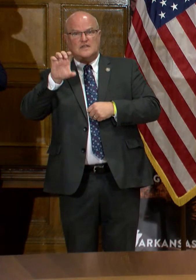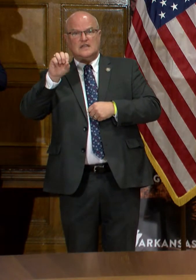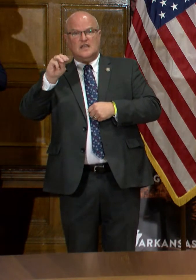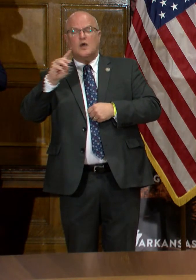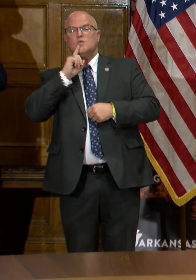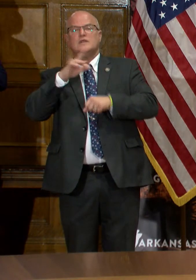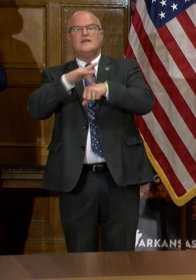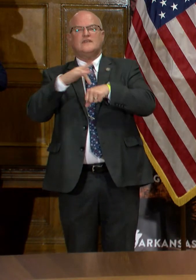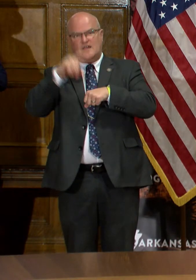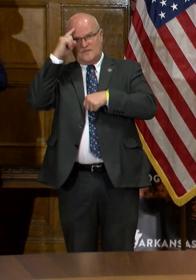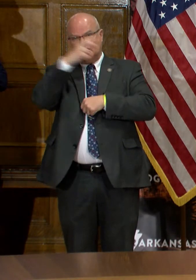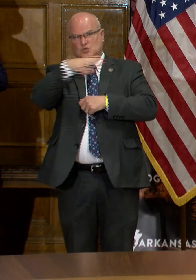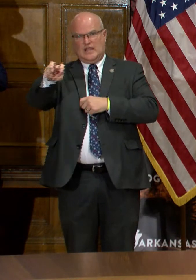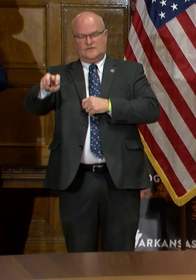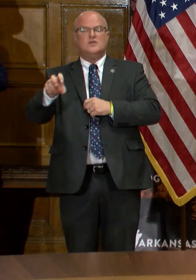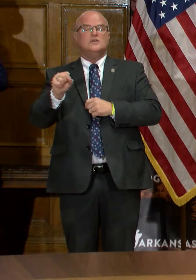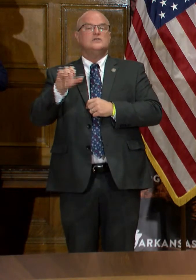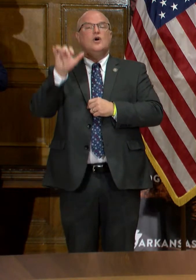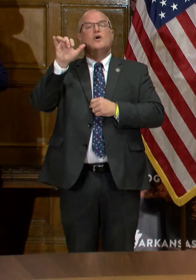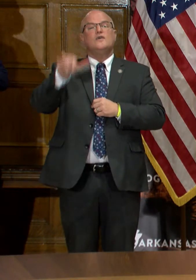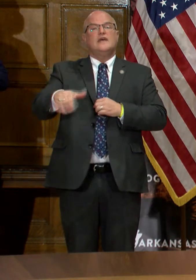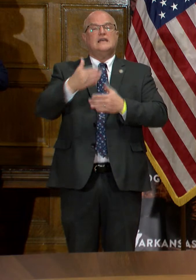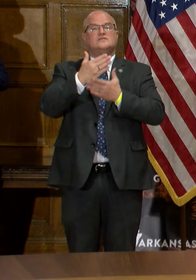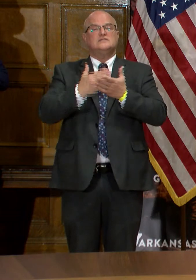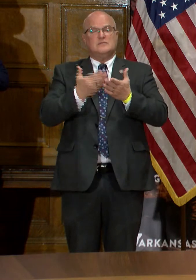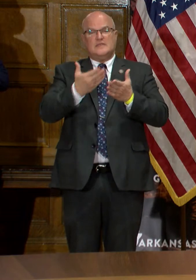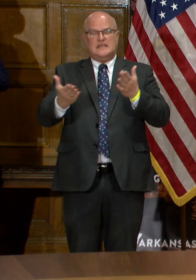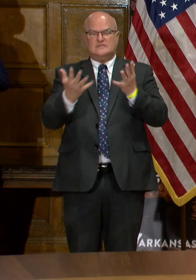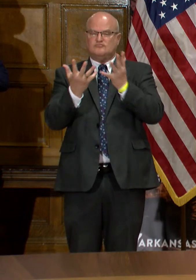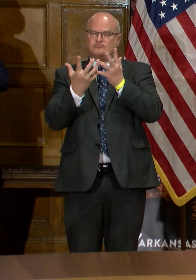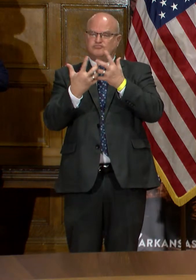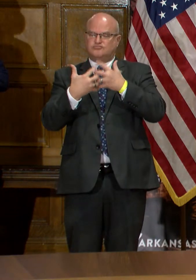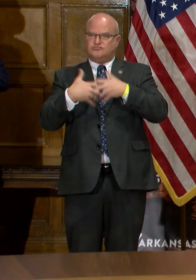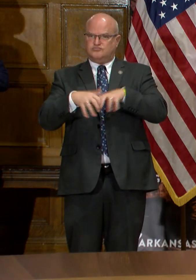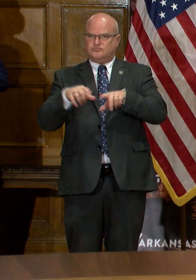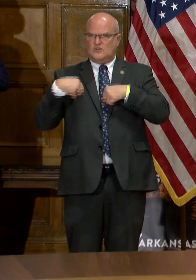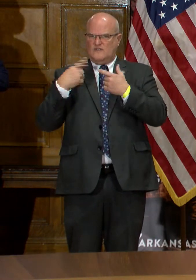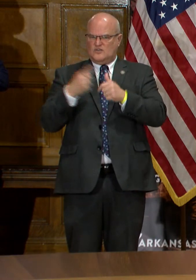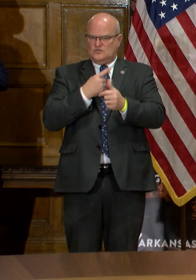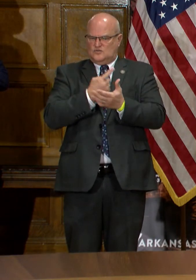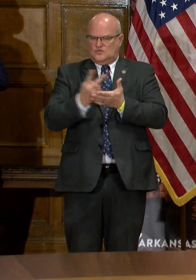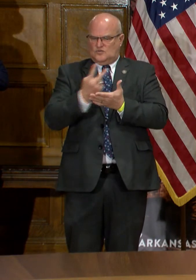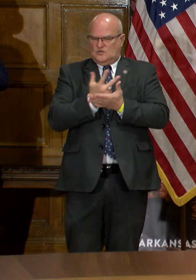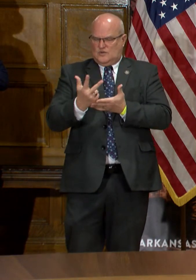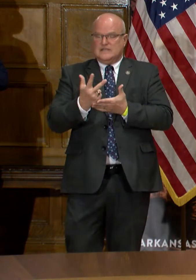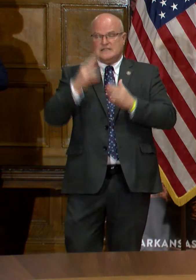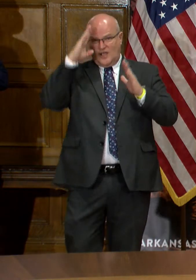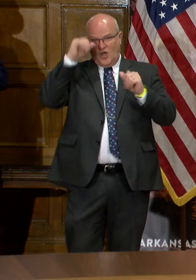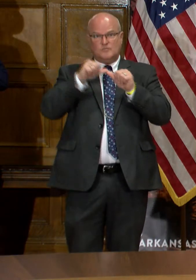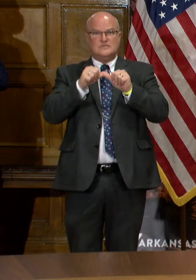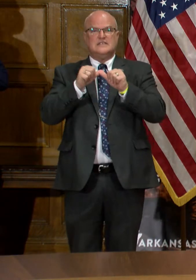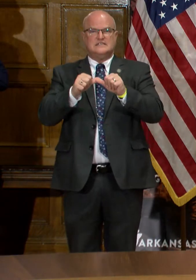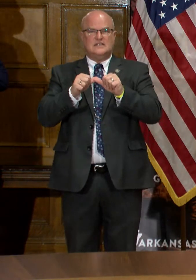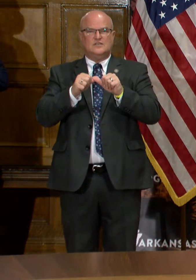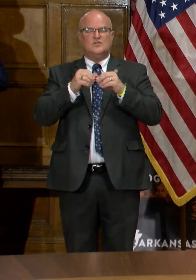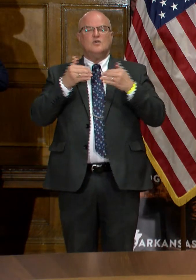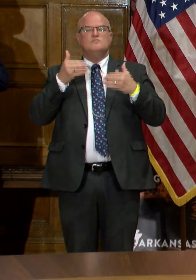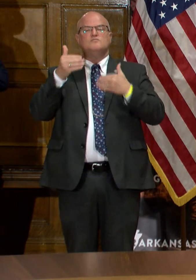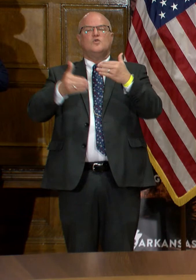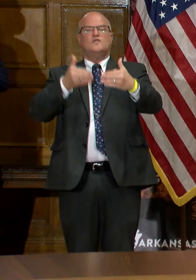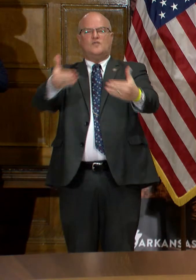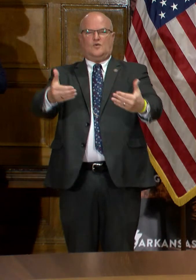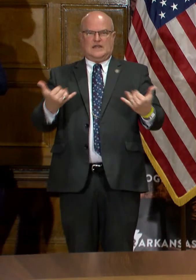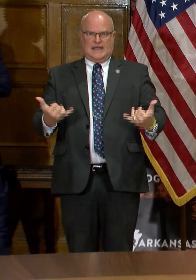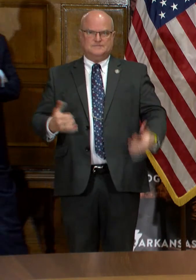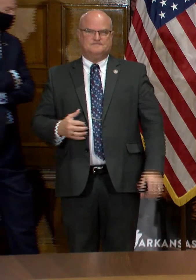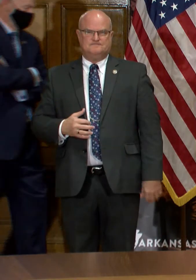truly available for transfer. So those are some of the kinks that we've worked out over these first couple of weeks, and we hope to continue to move that process